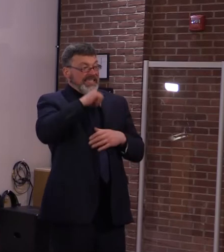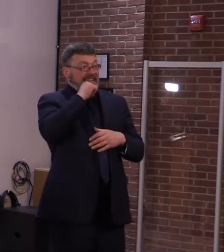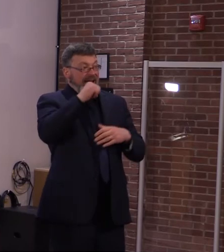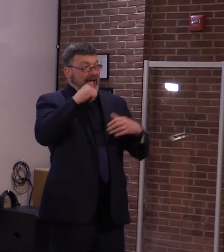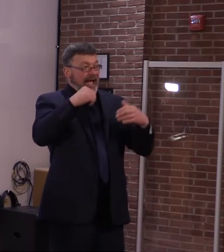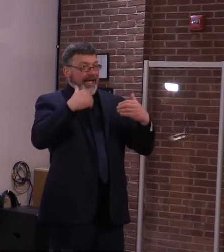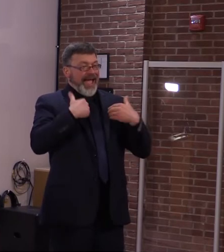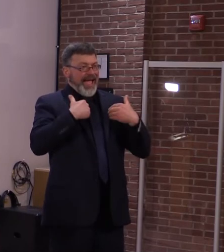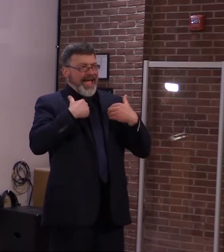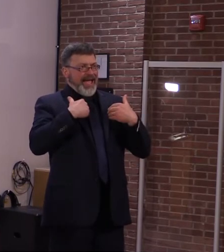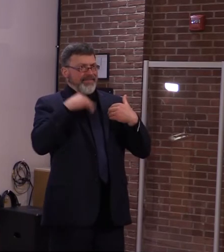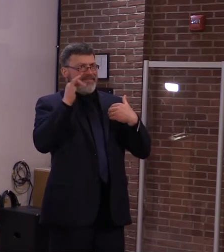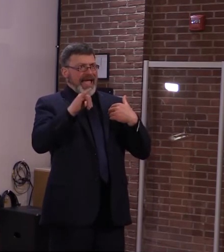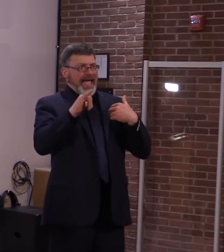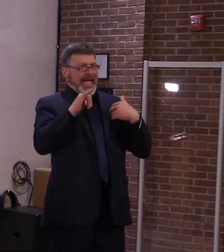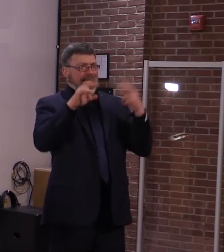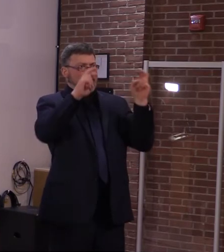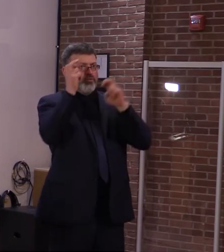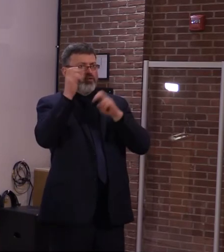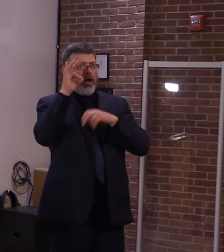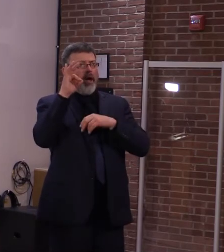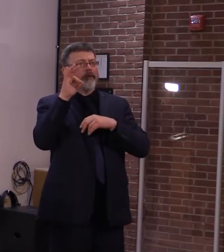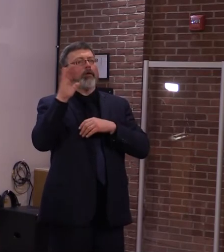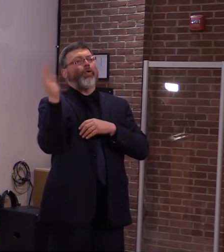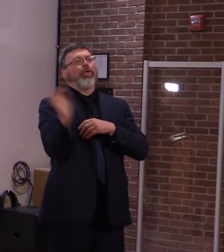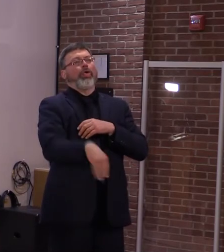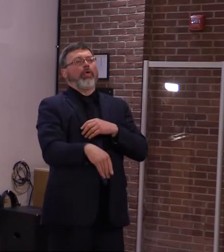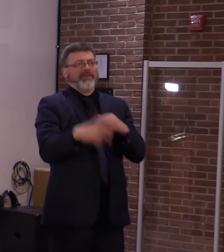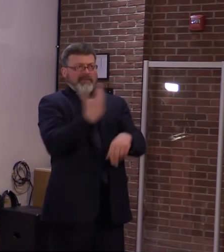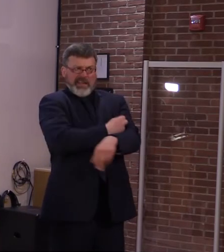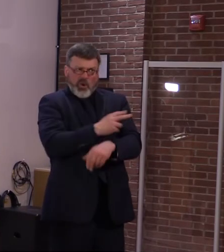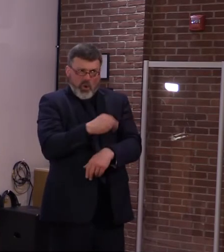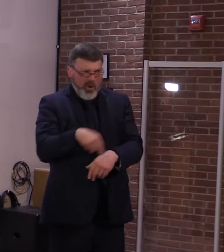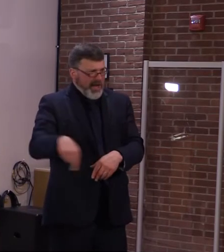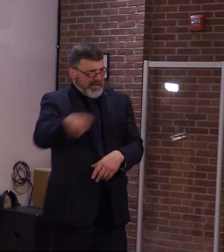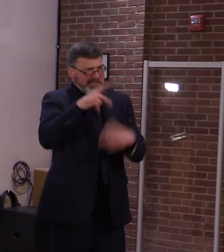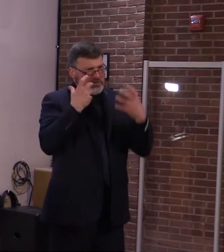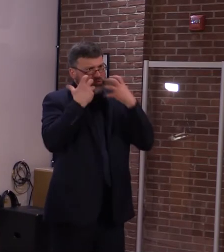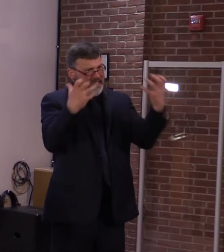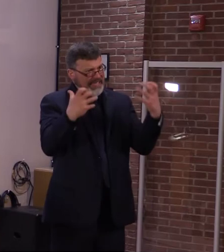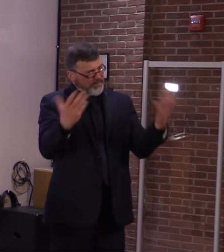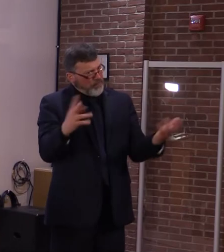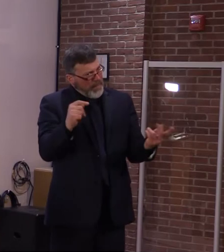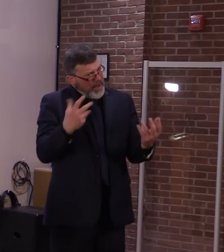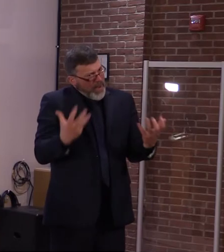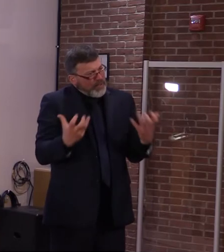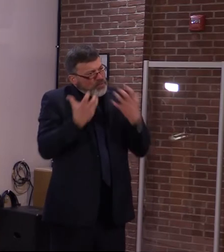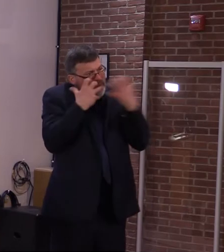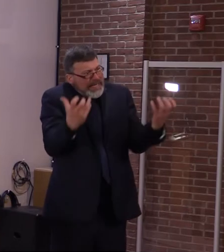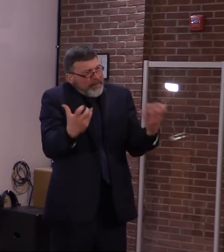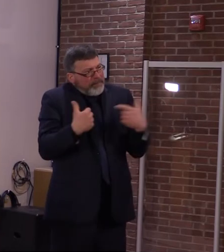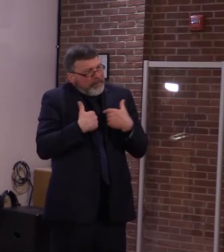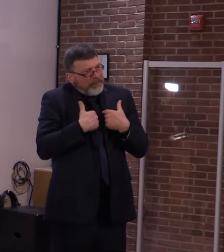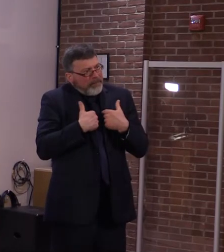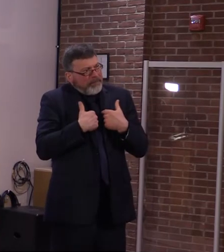day of states that have more supply than demand. We have the opposite problem.